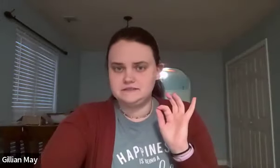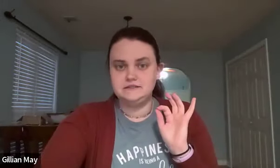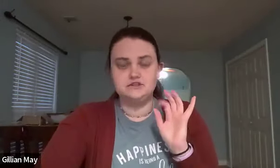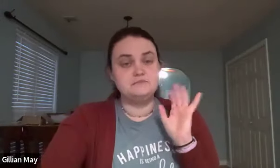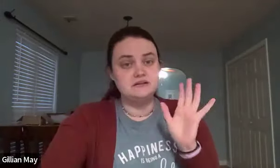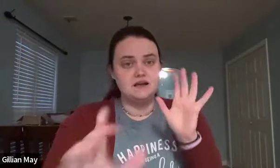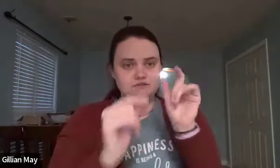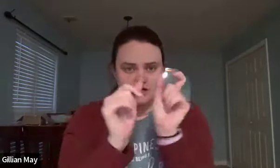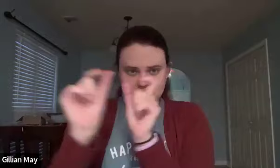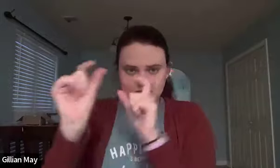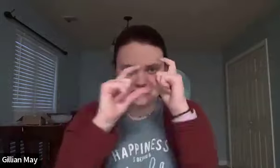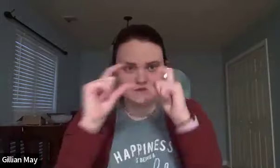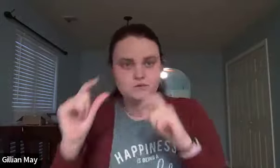it. There's a big class. So I'm trying to make sure I can see everyone.